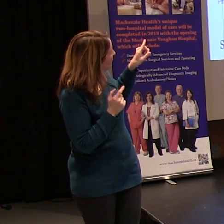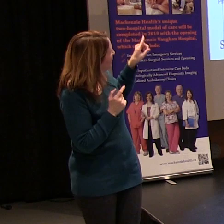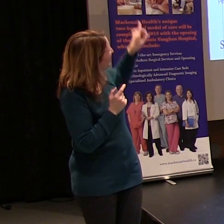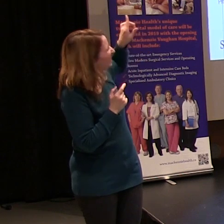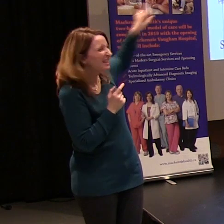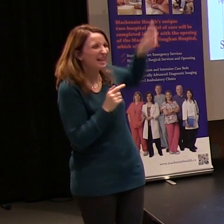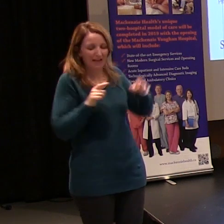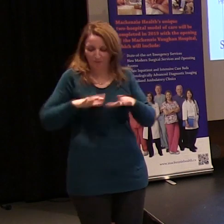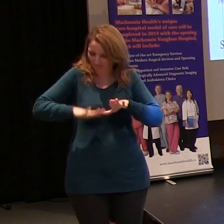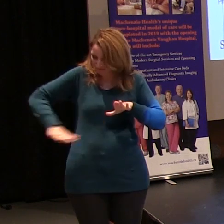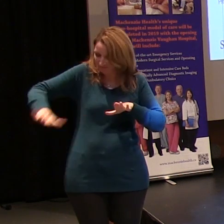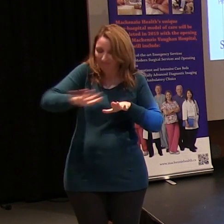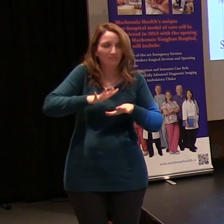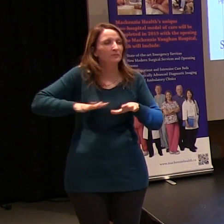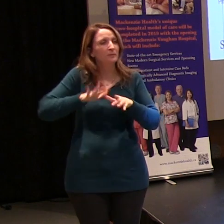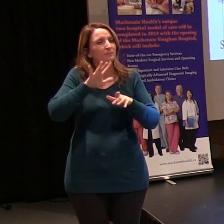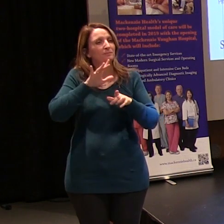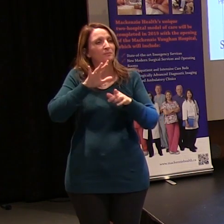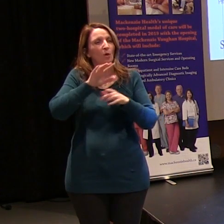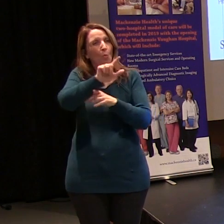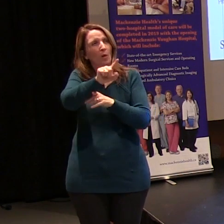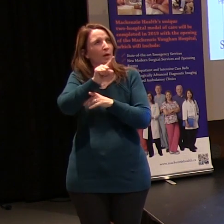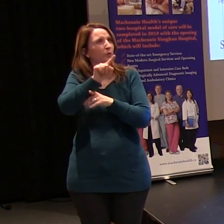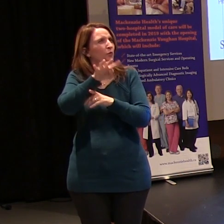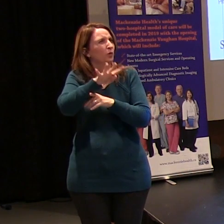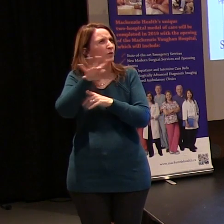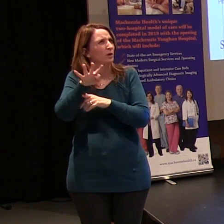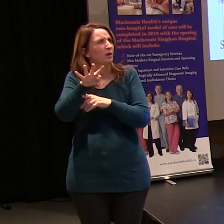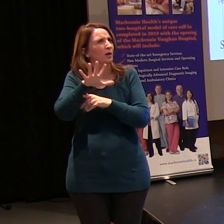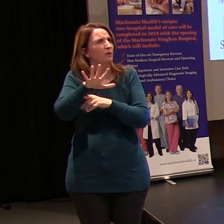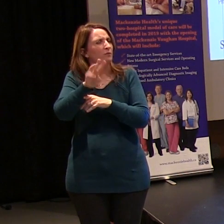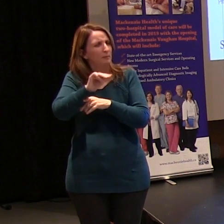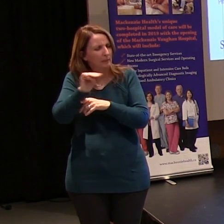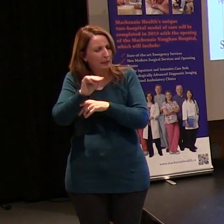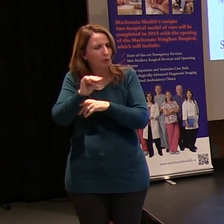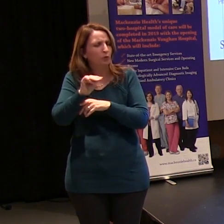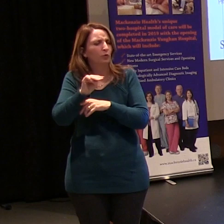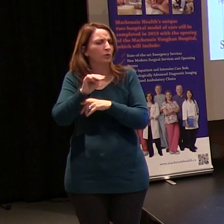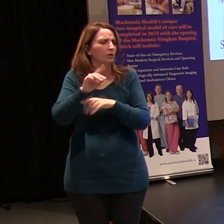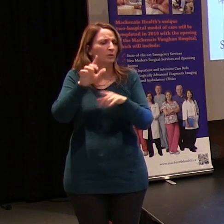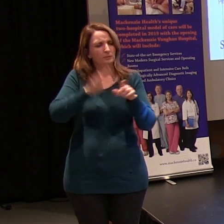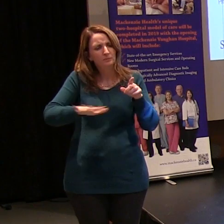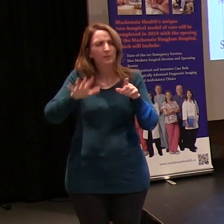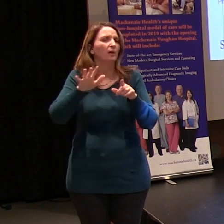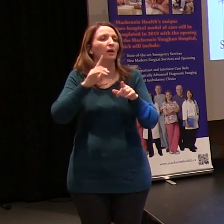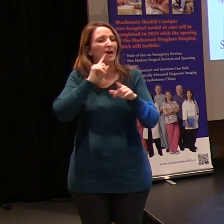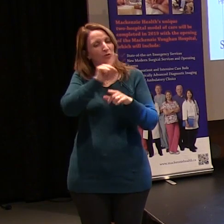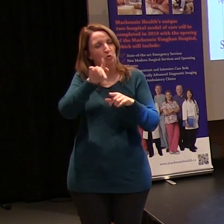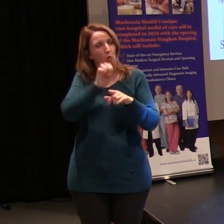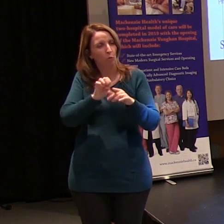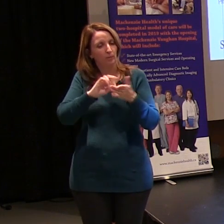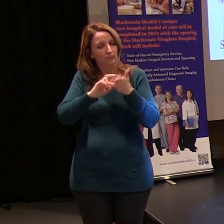kind of about 135 meter or 400 feet zone that we are not able